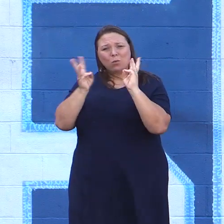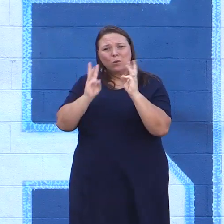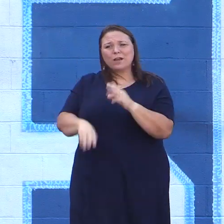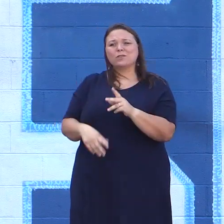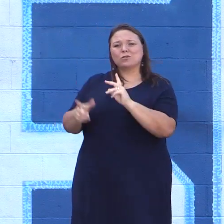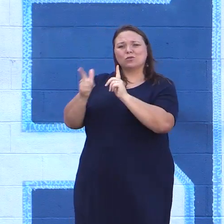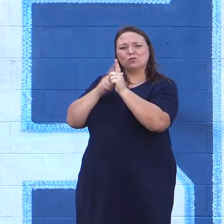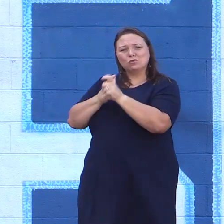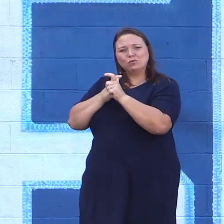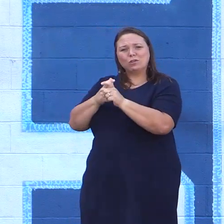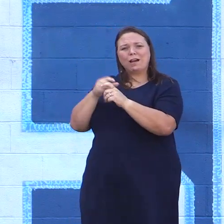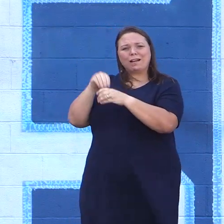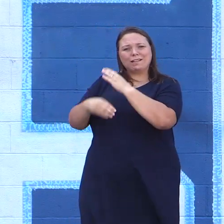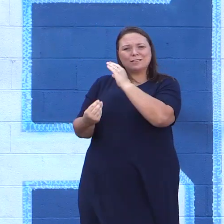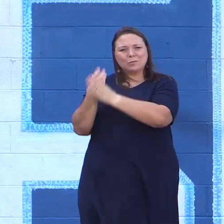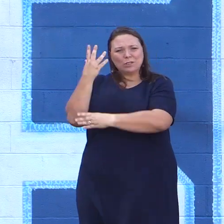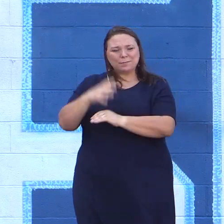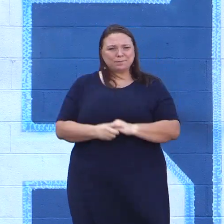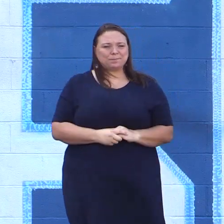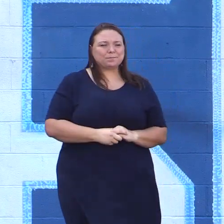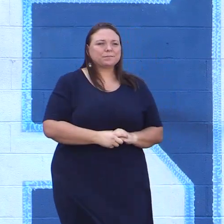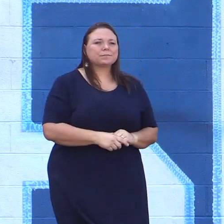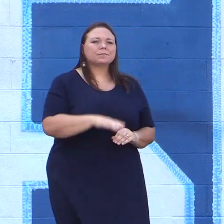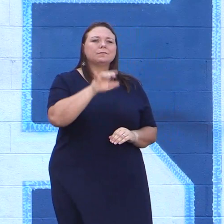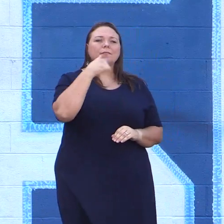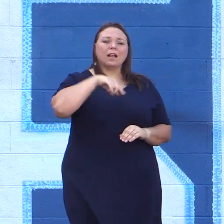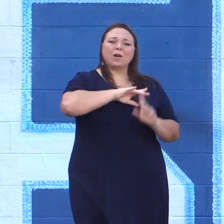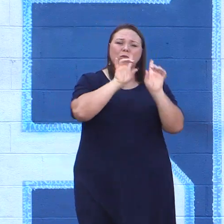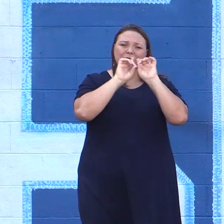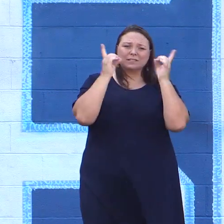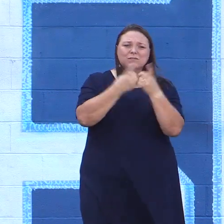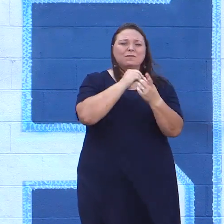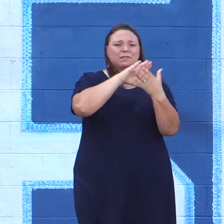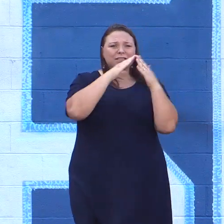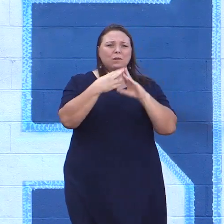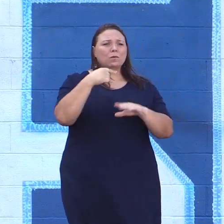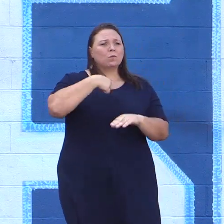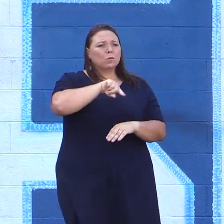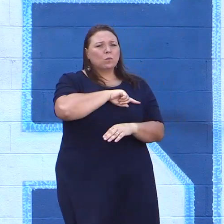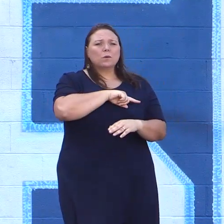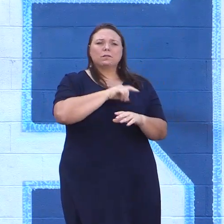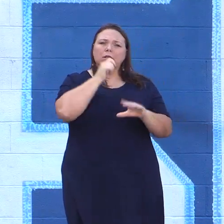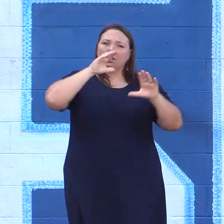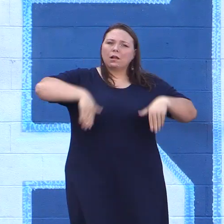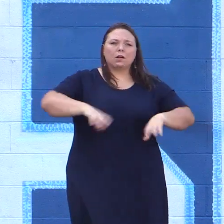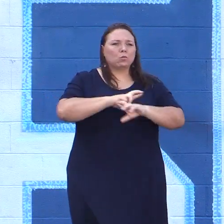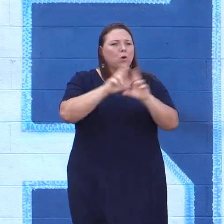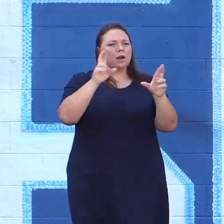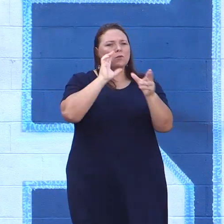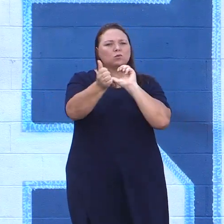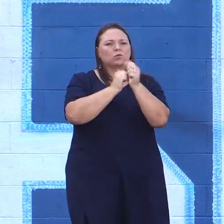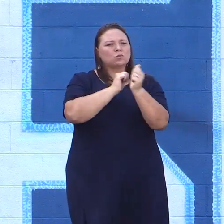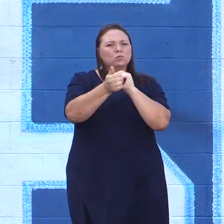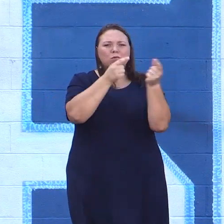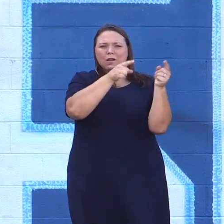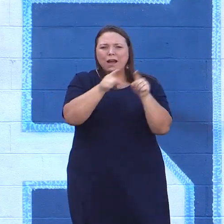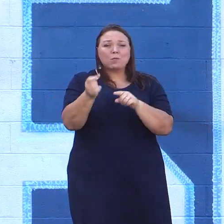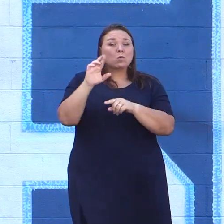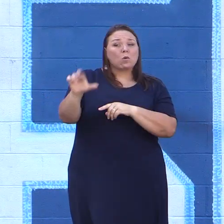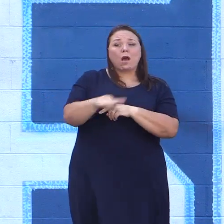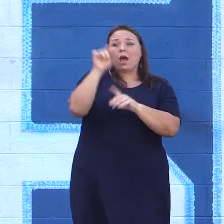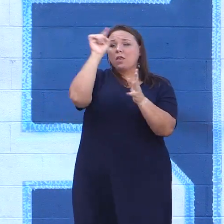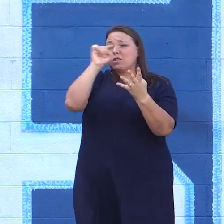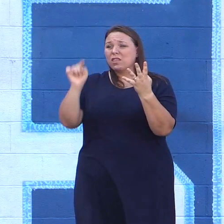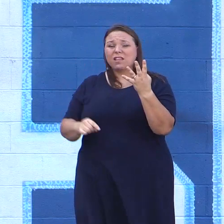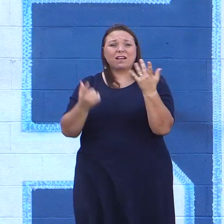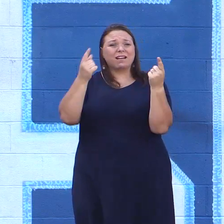and field in the spring. As a district and a city, we weren't ready for competitive sports or other extracurricular